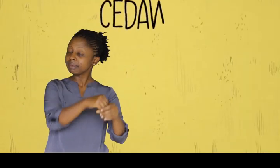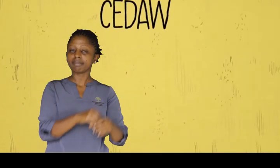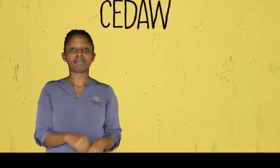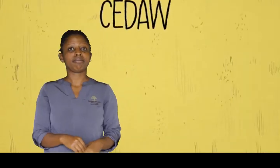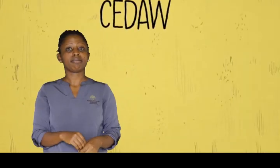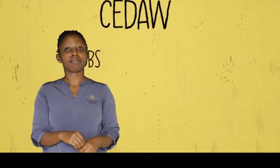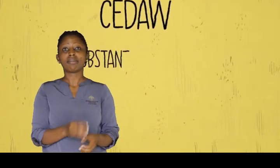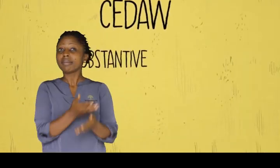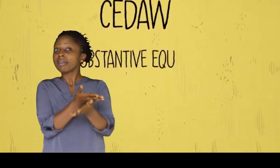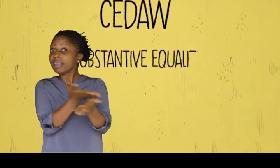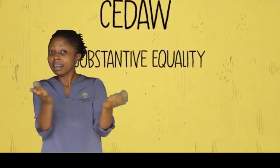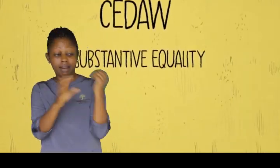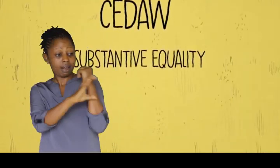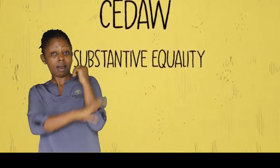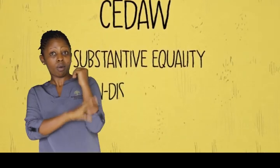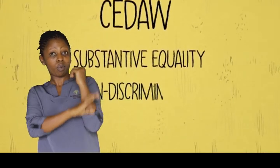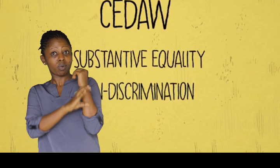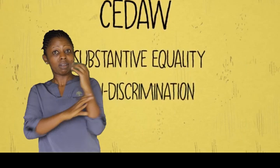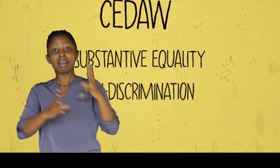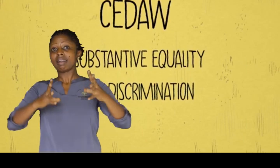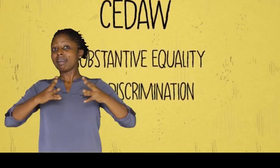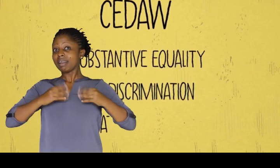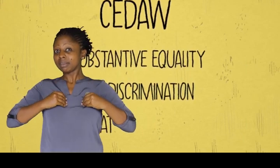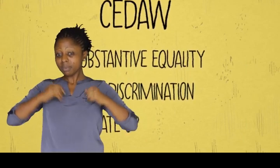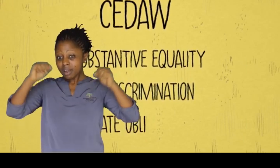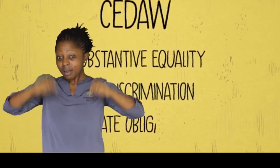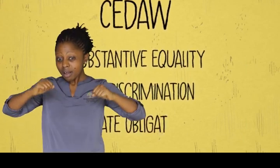been instrumental in its creation.